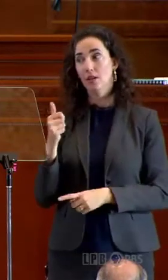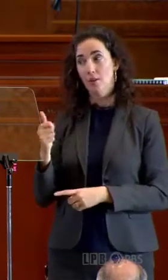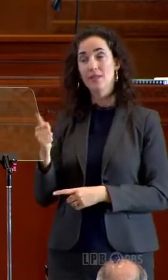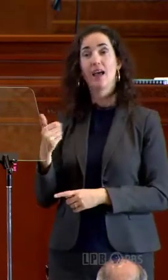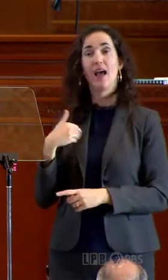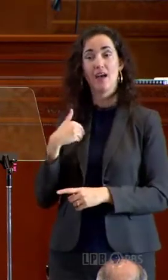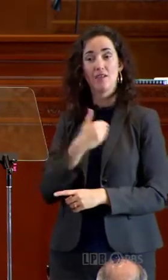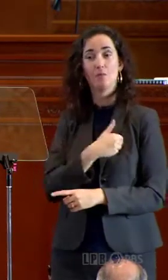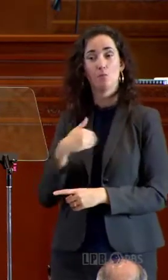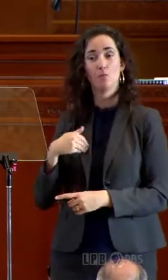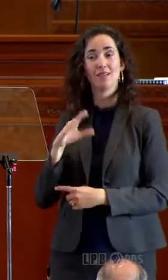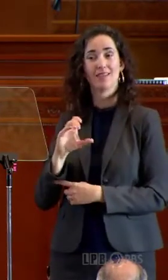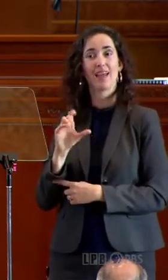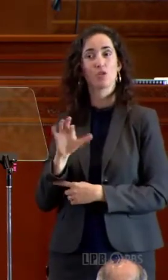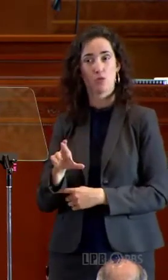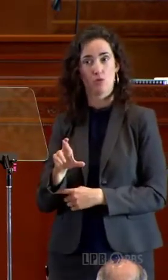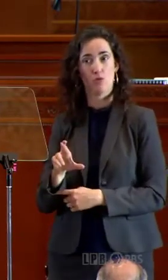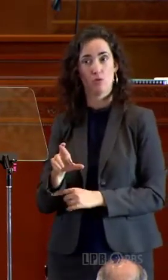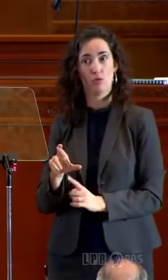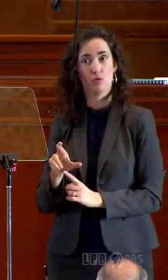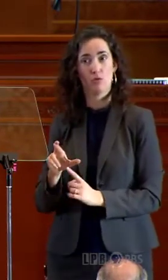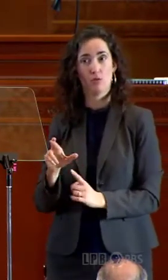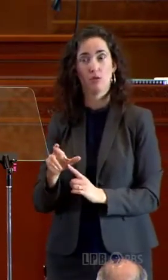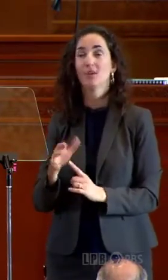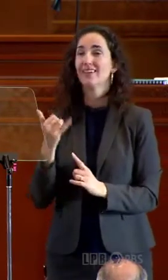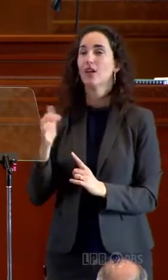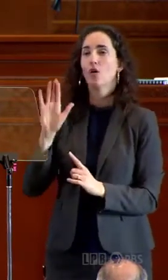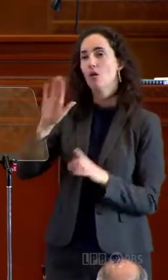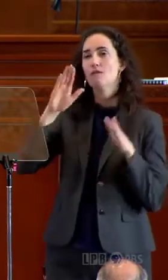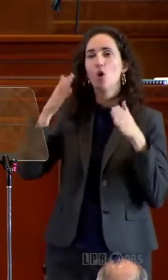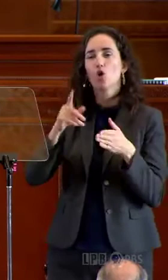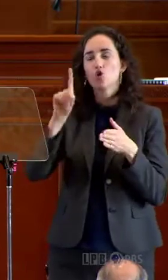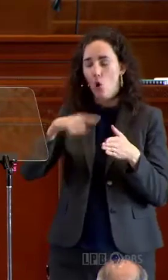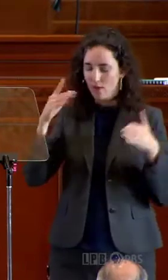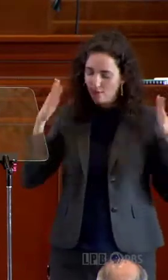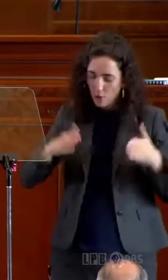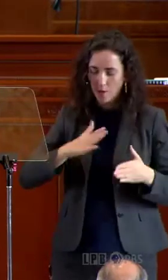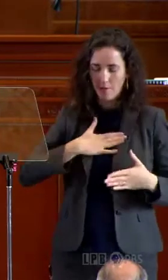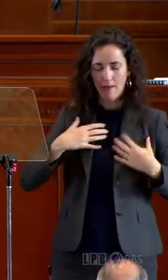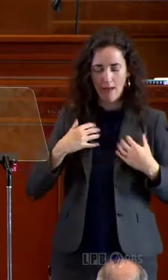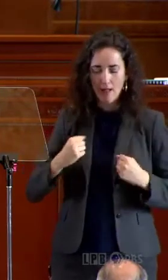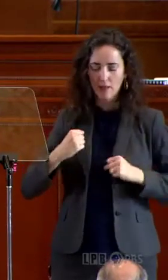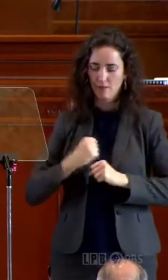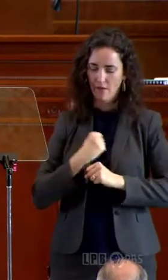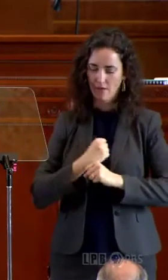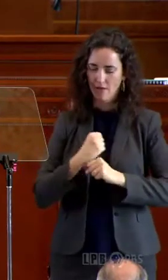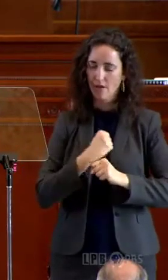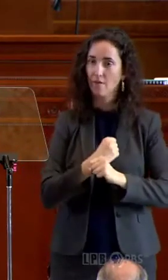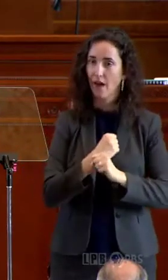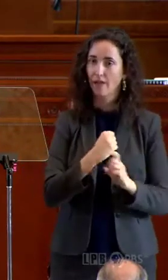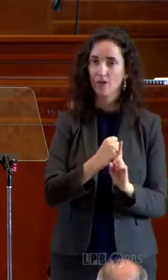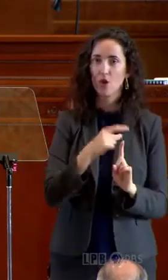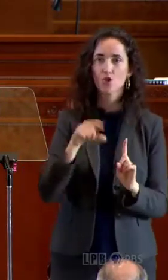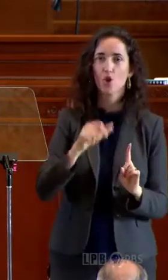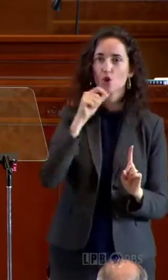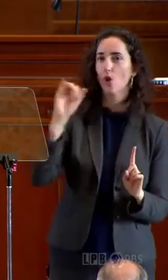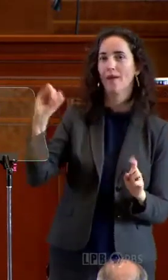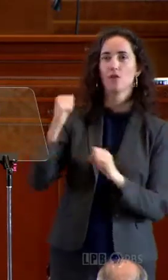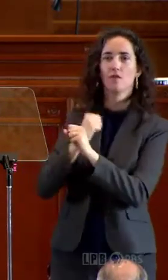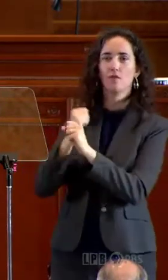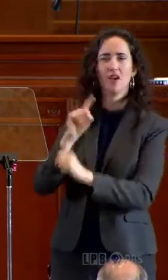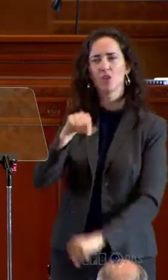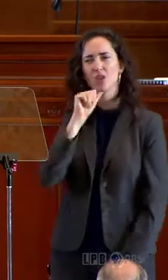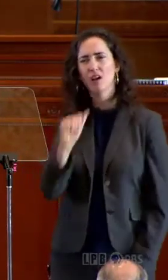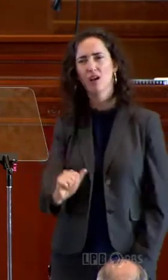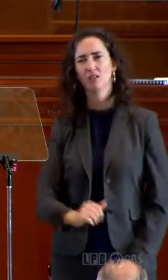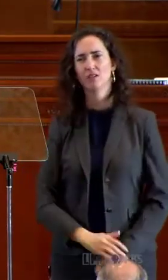breast cancer patient. Her sole focus right now should be on fighting cancer, not fighting with their